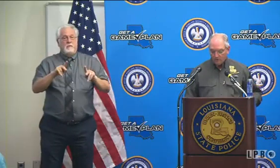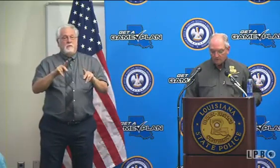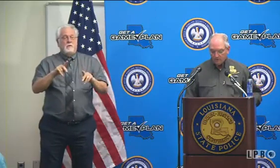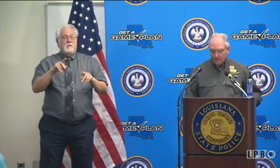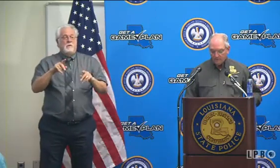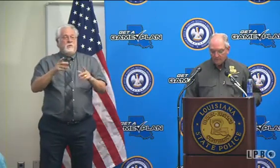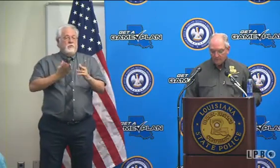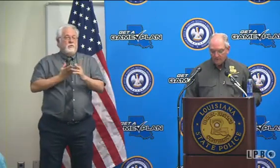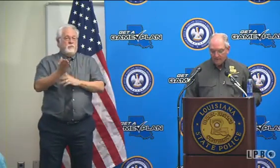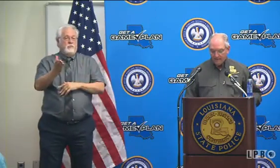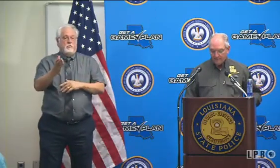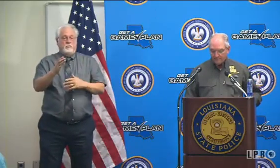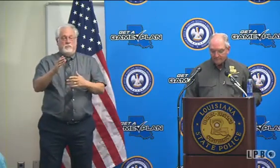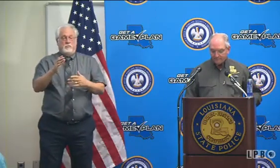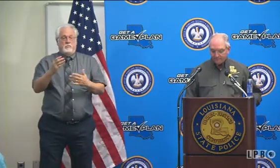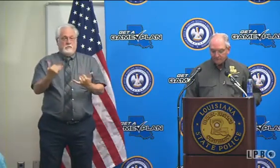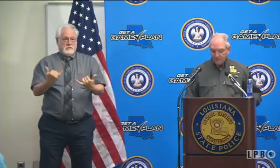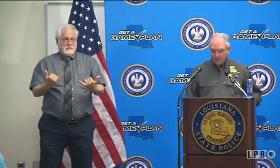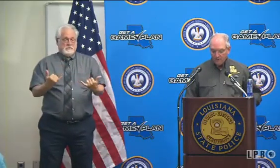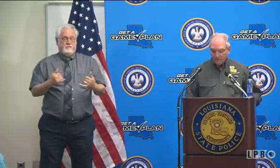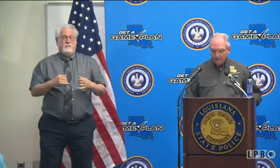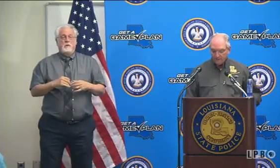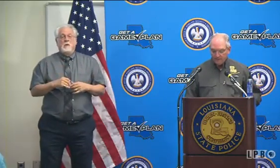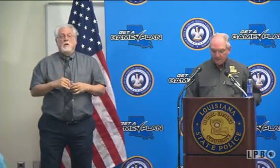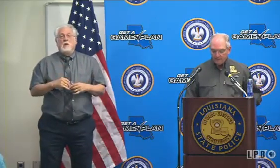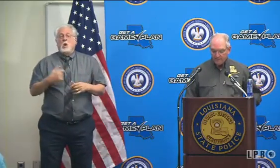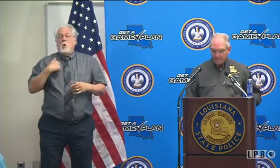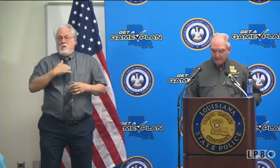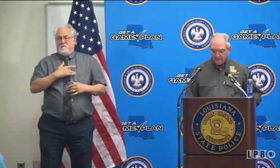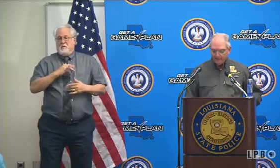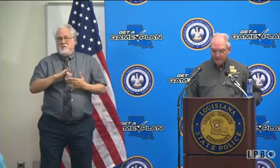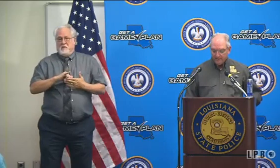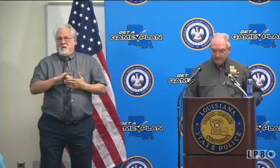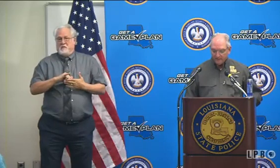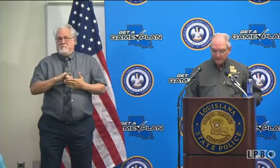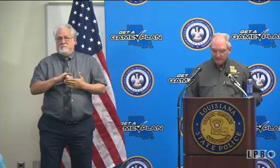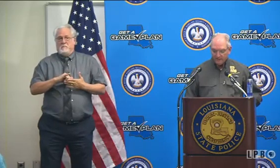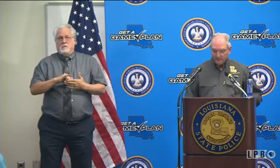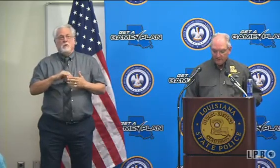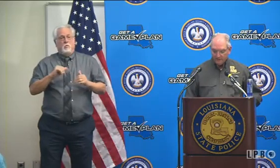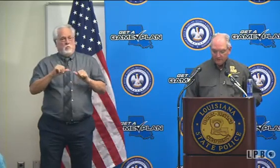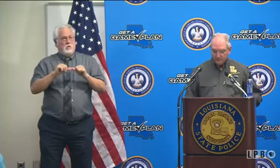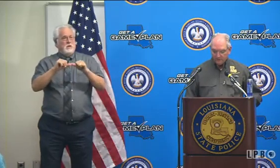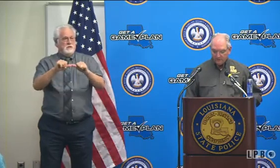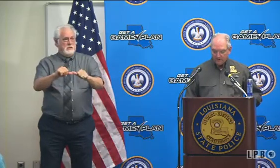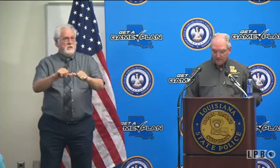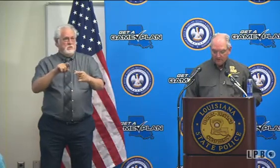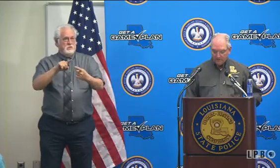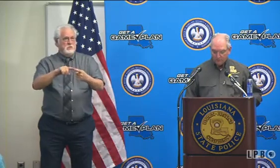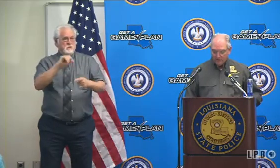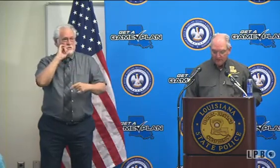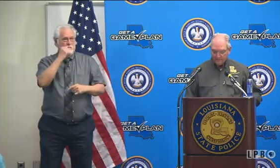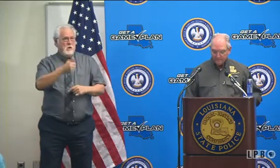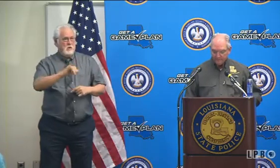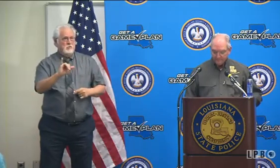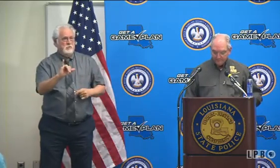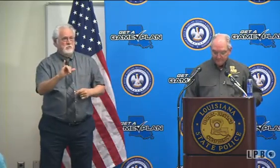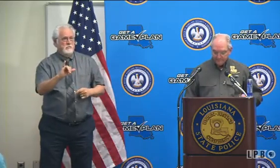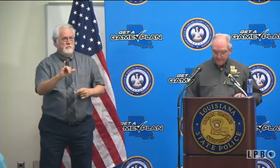the course of the day. We anticipate that may continue into tomorrow as